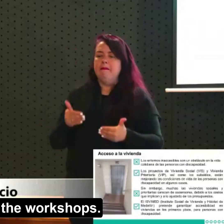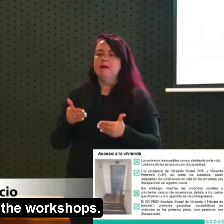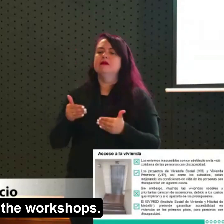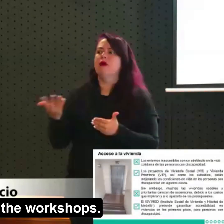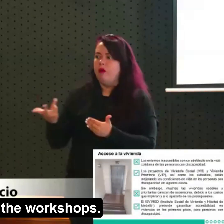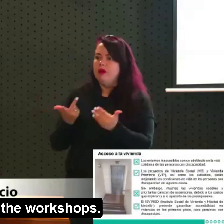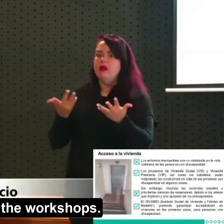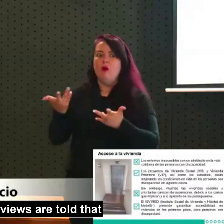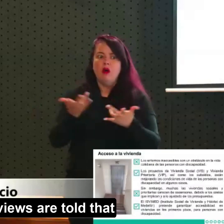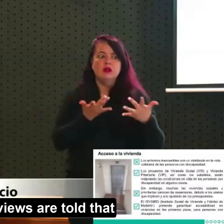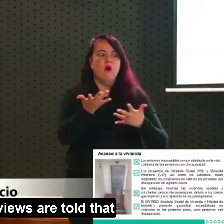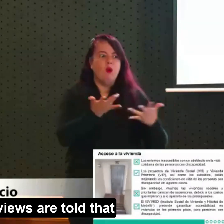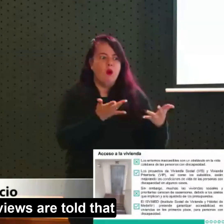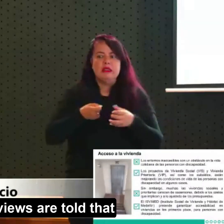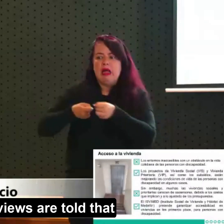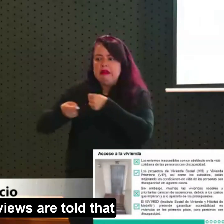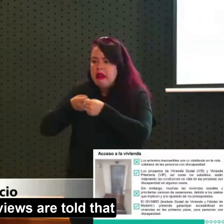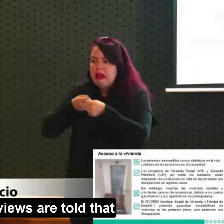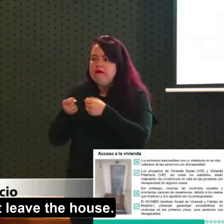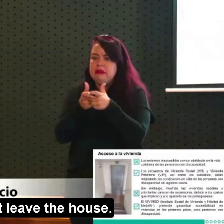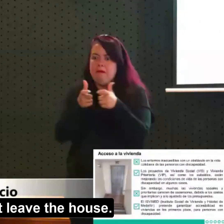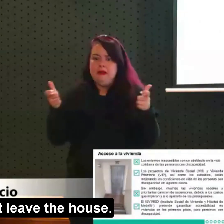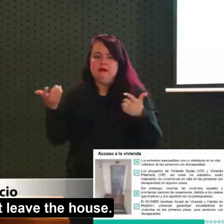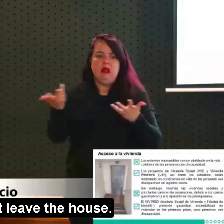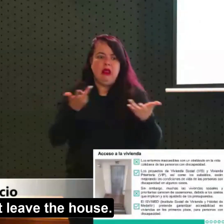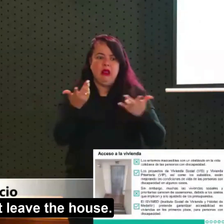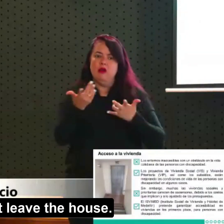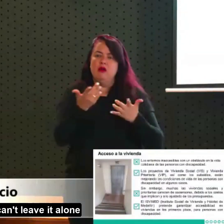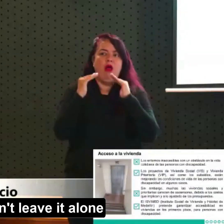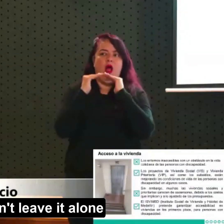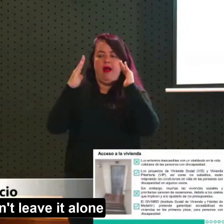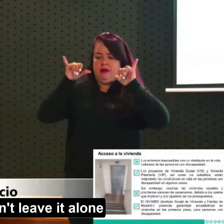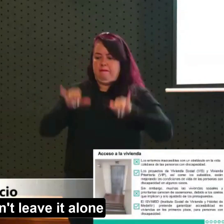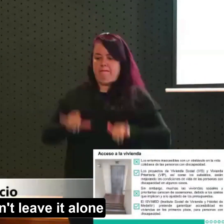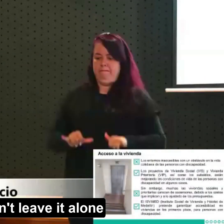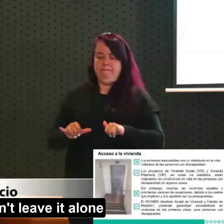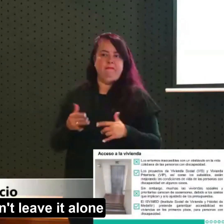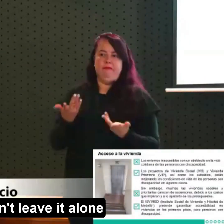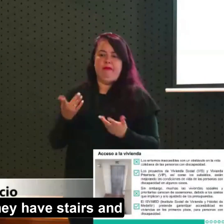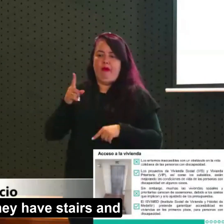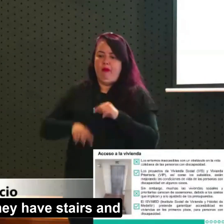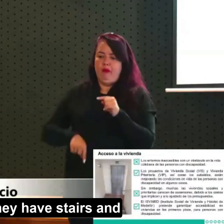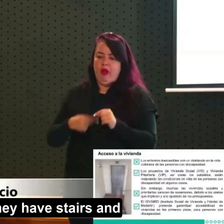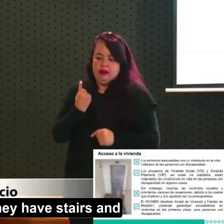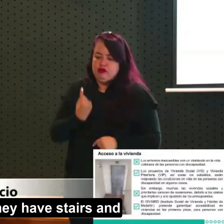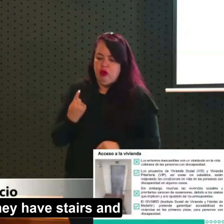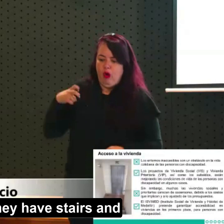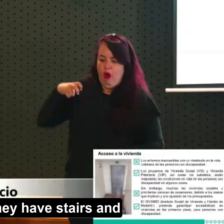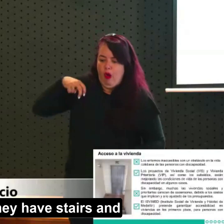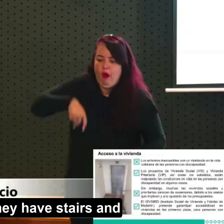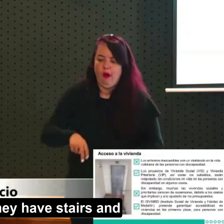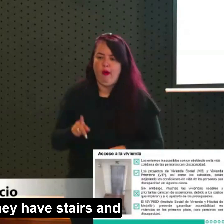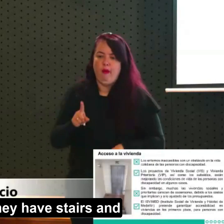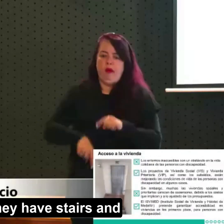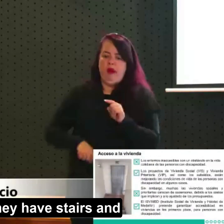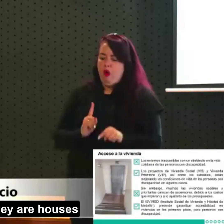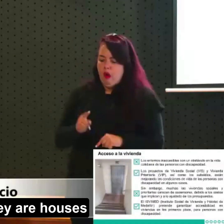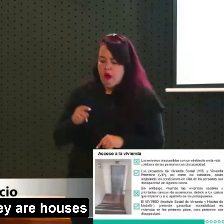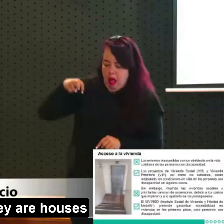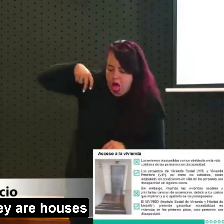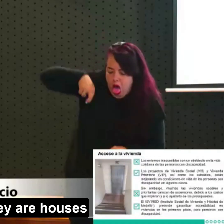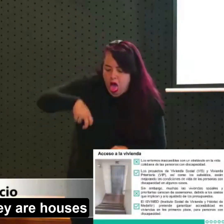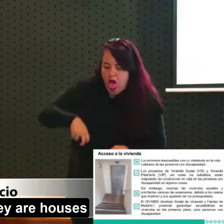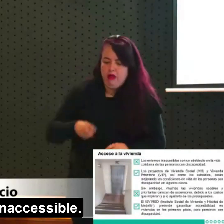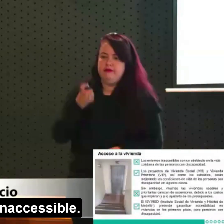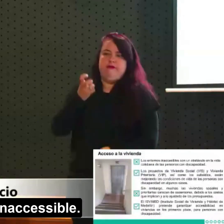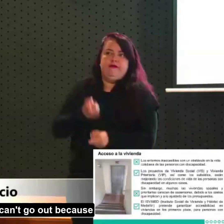who were in the workshops, in the interviews, who told us they can't leave the house. They can't leave alone because they have stairs. And so